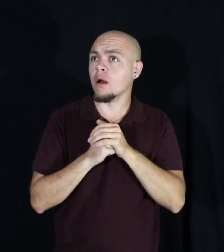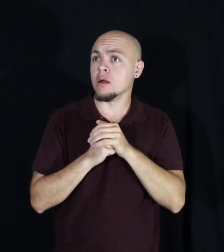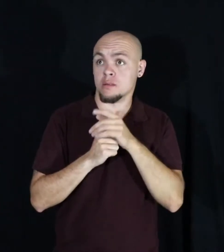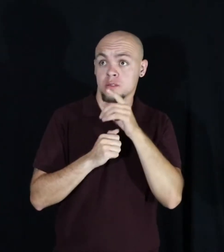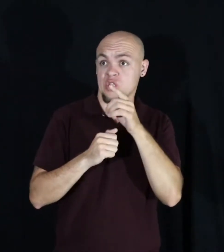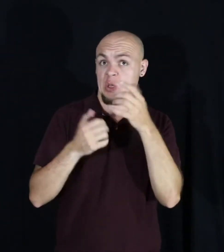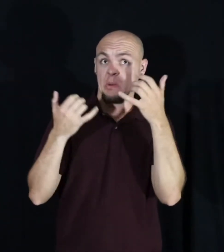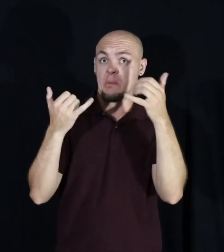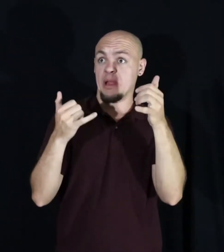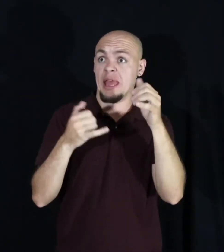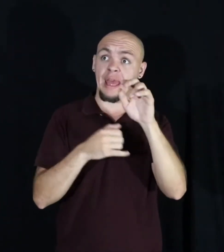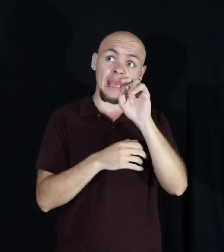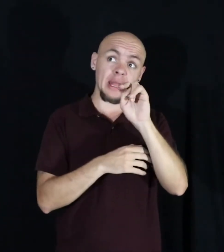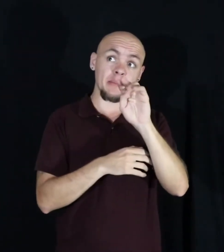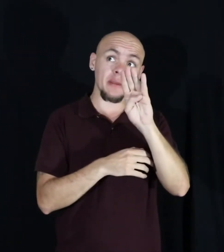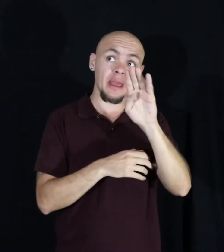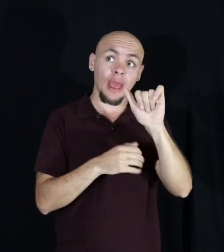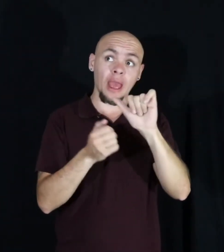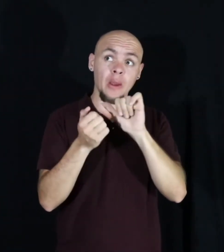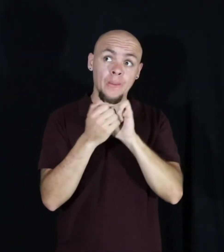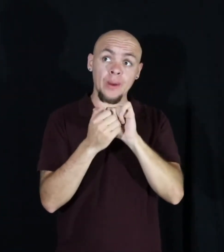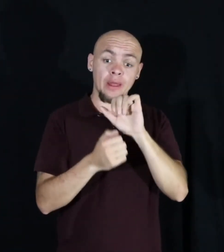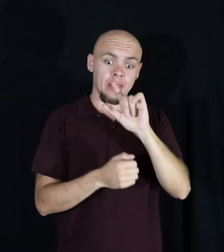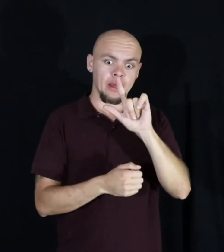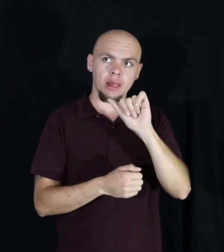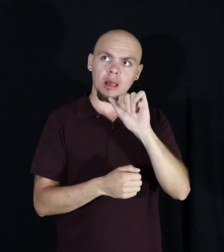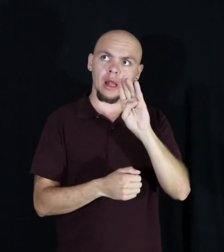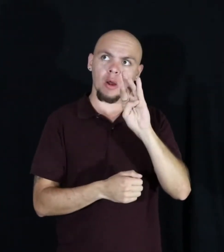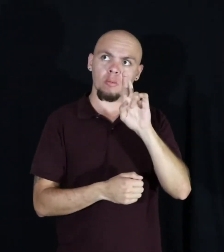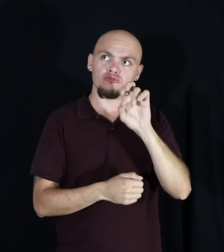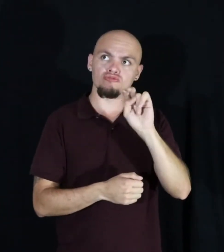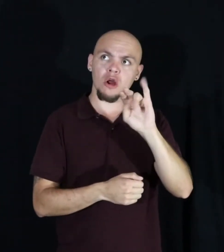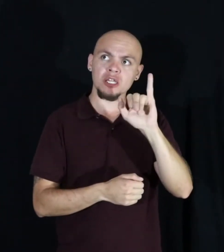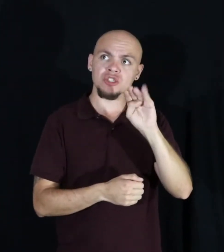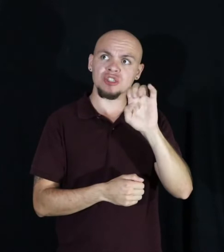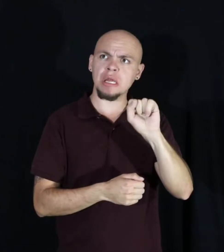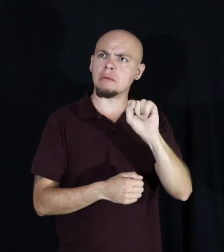in the NBA with LeBron James? What was that like?